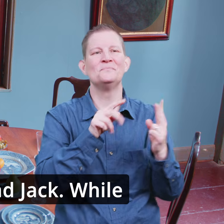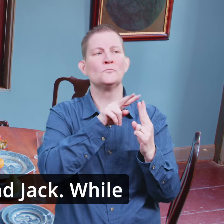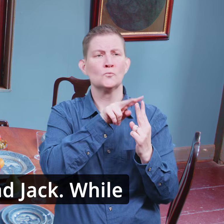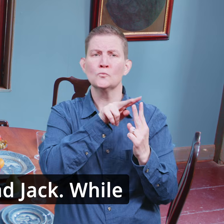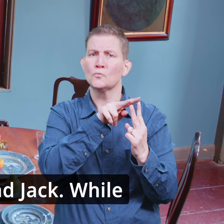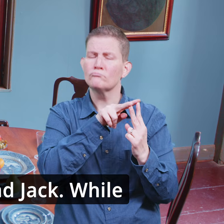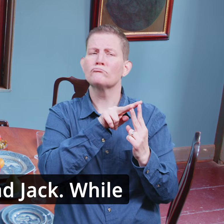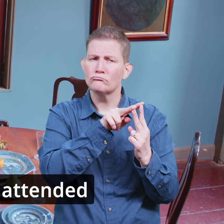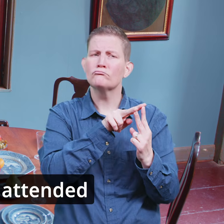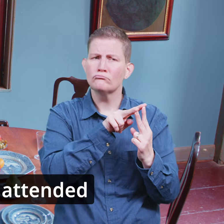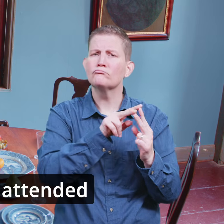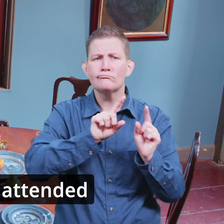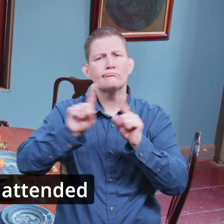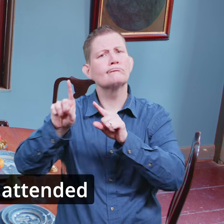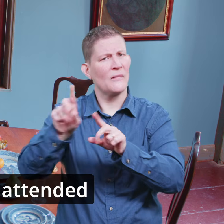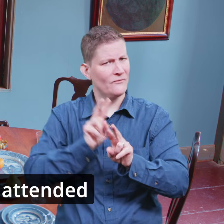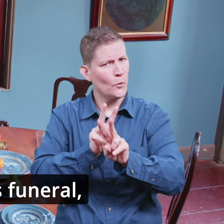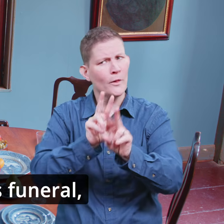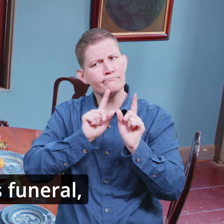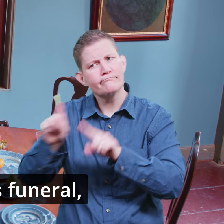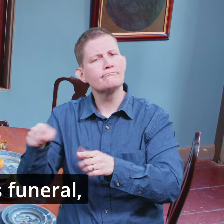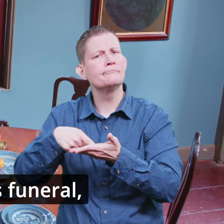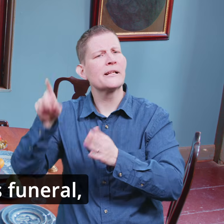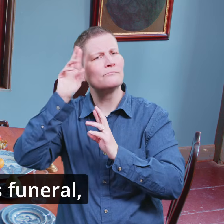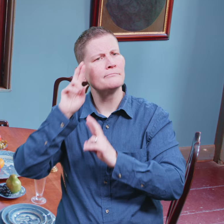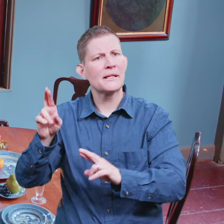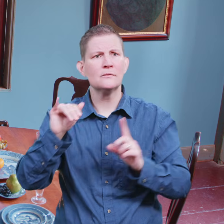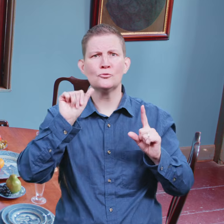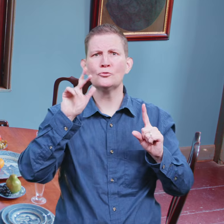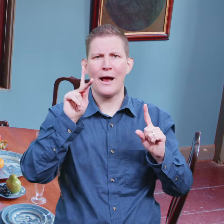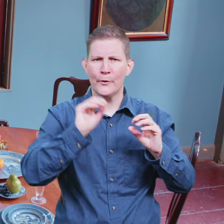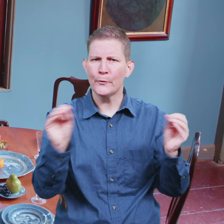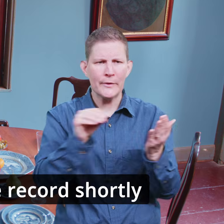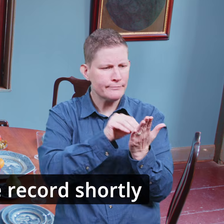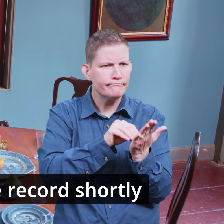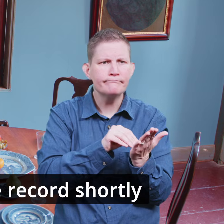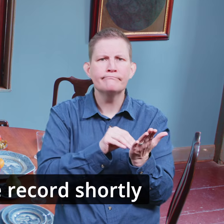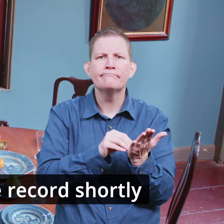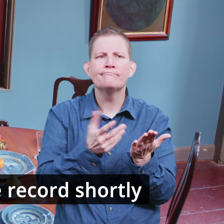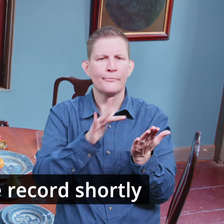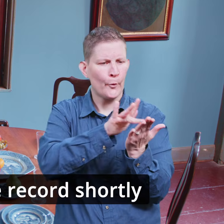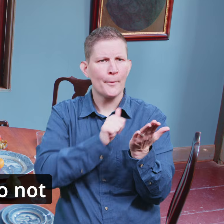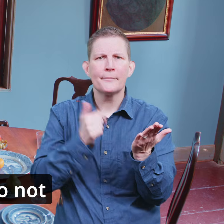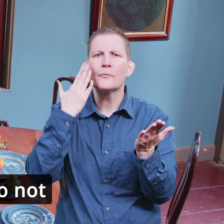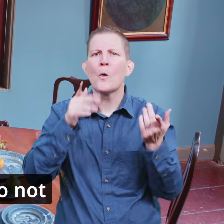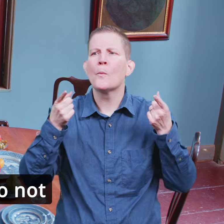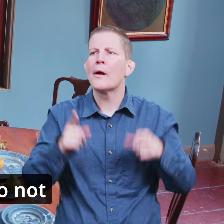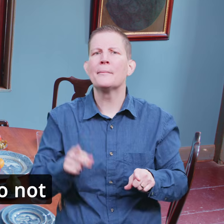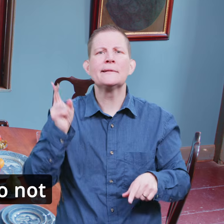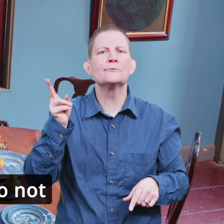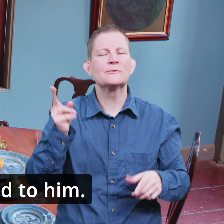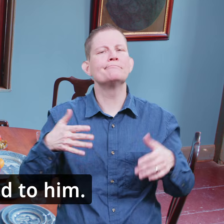Jack. While Dinah and Jack both attended Reverend Hancock's funeral, Jack disappeared from the record shortly after